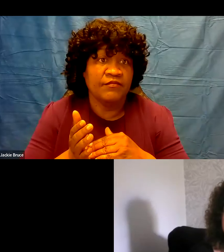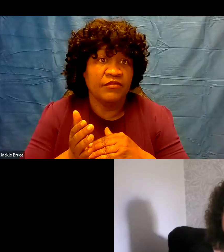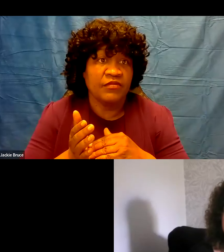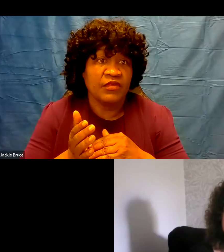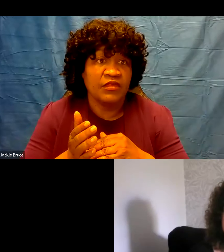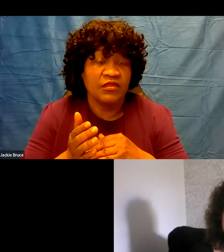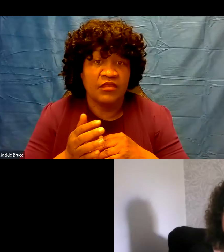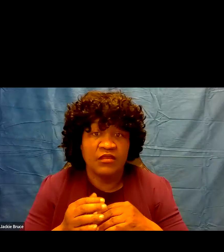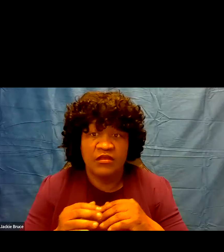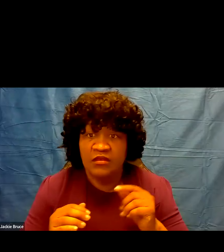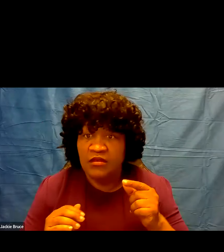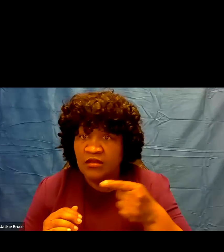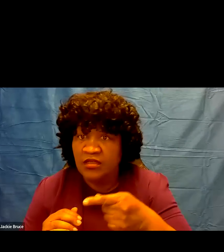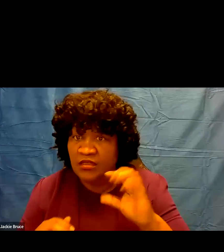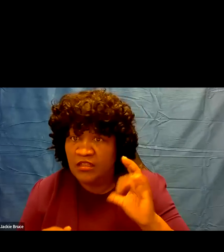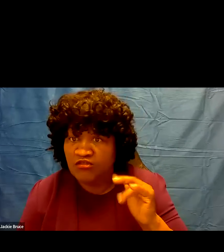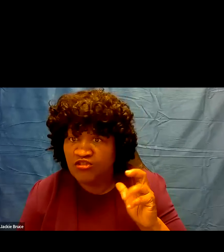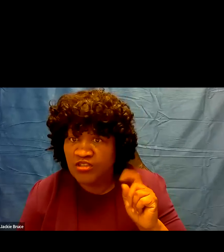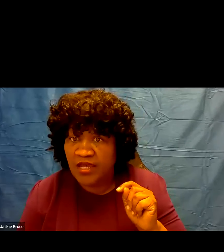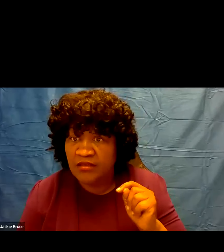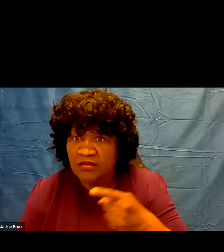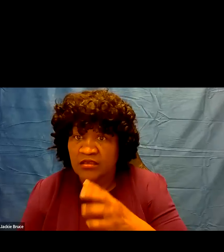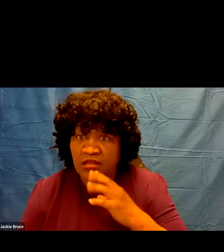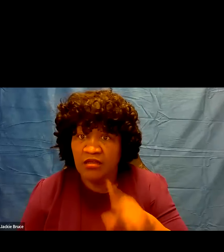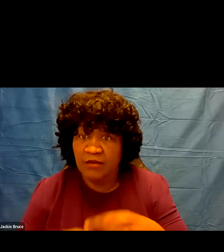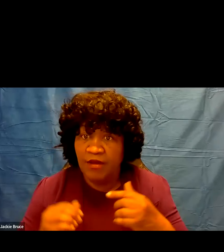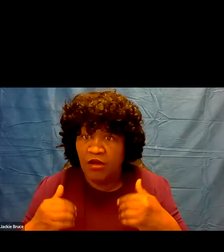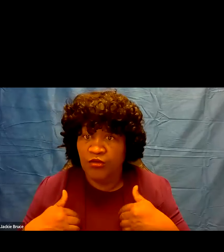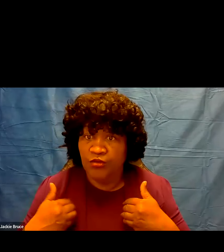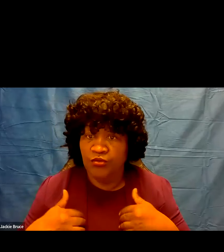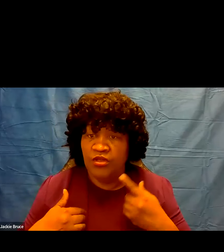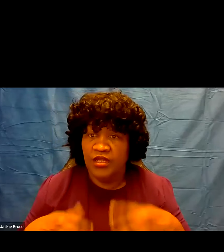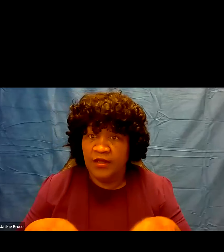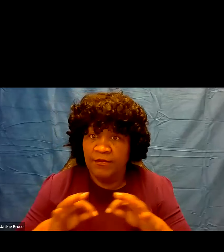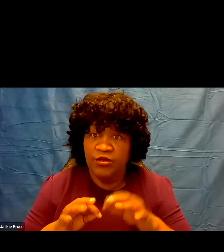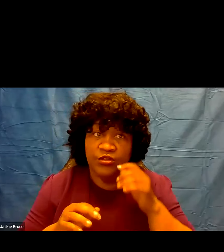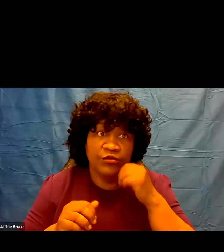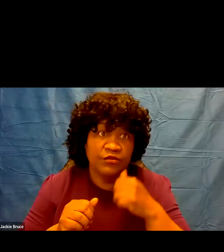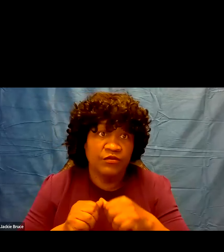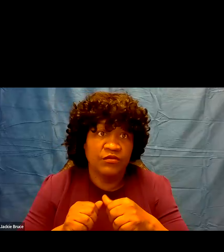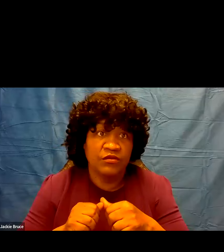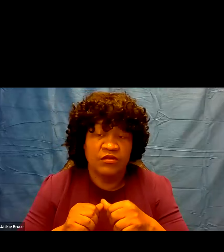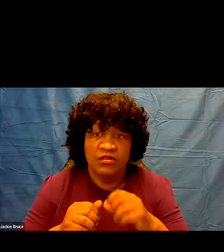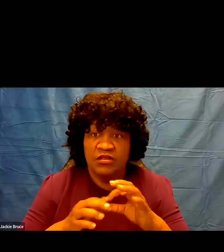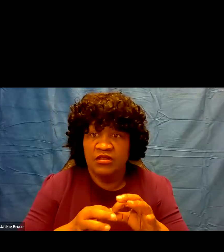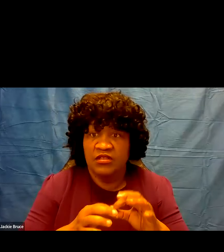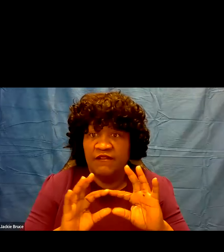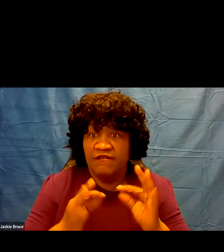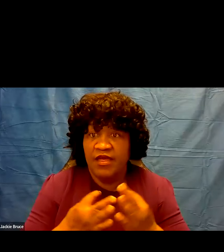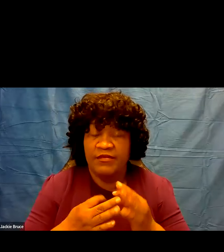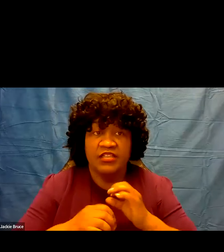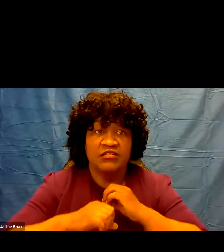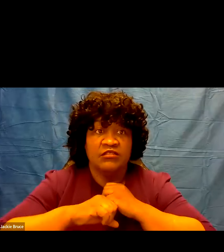from Puck in the chat? I think that when talking about youth, it's important to remember and consider family fear of child